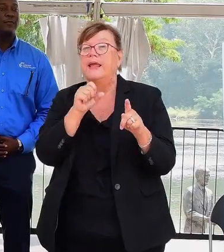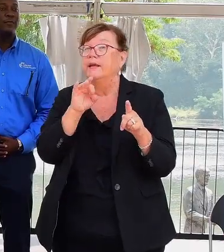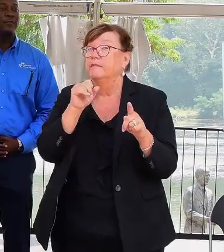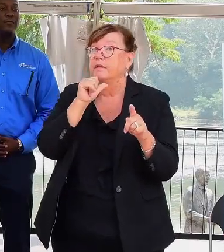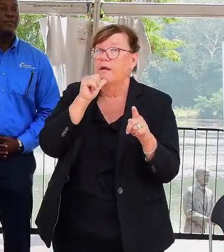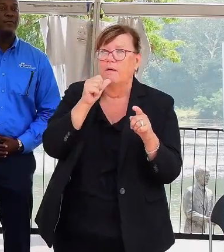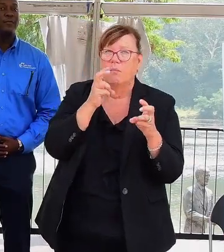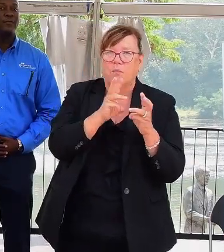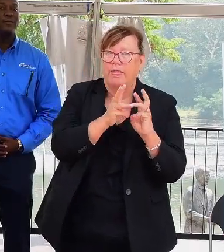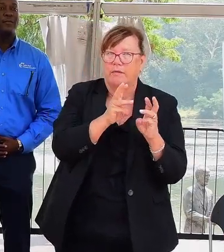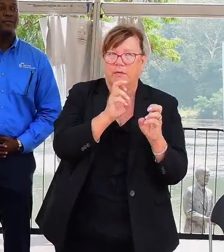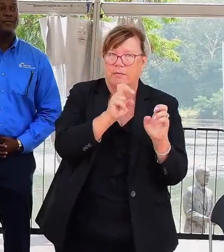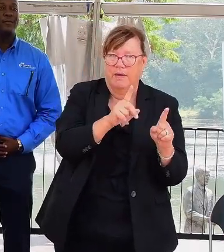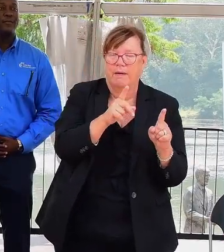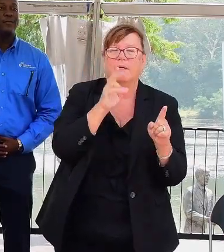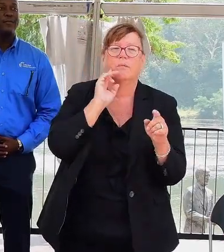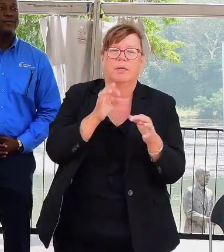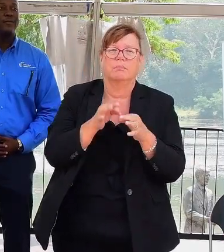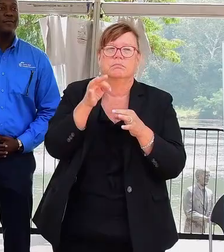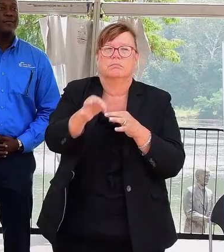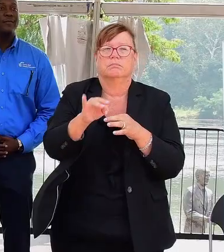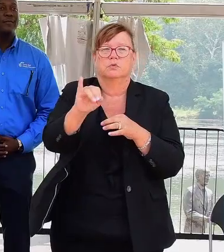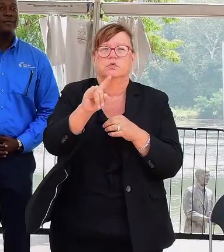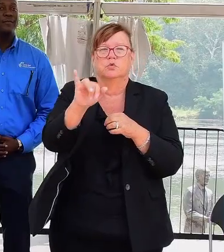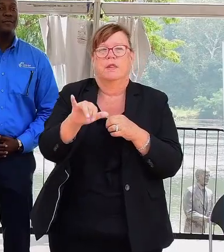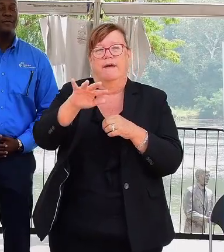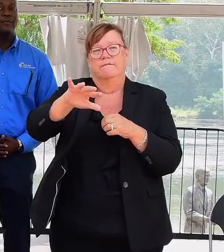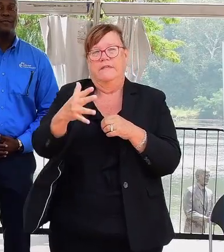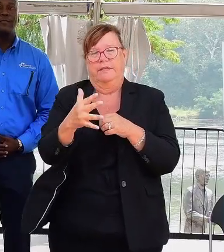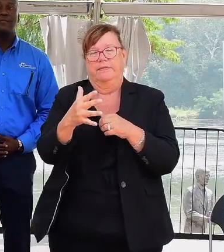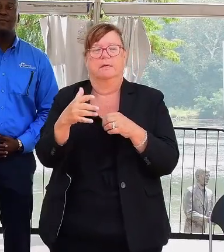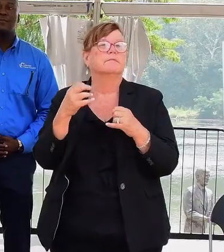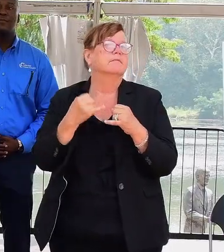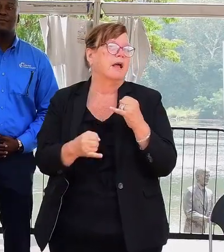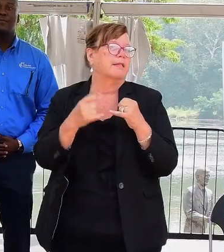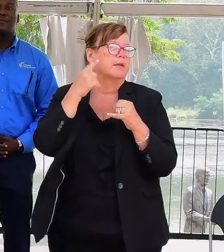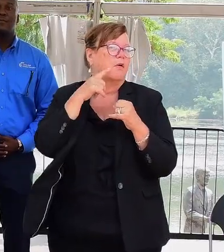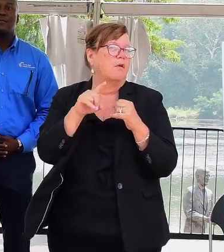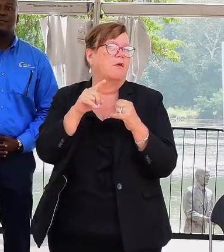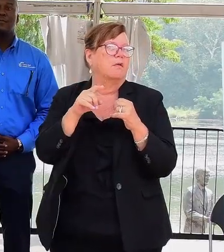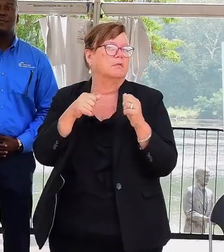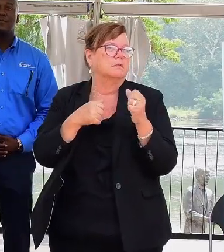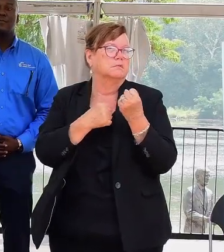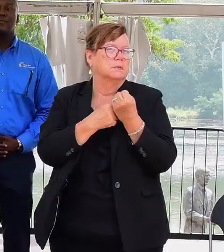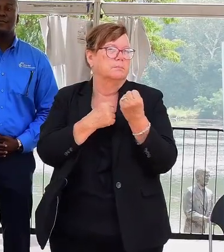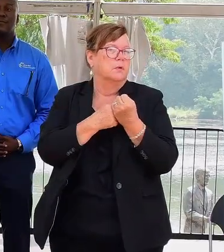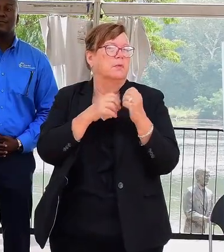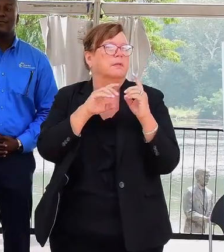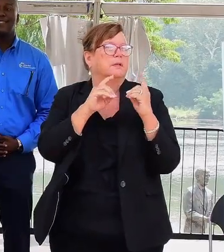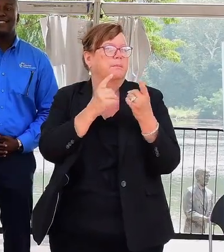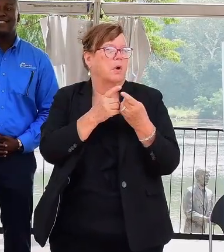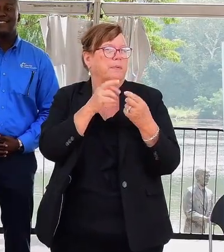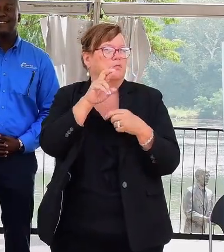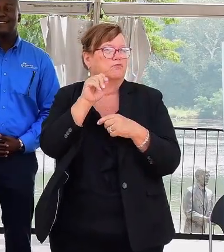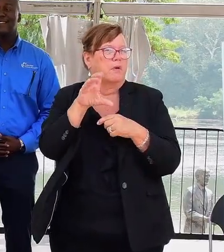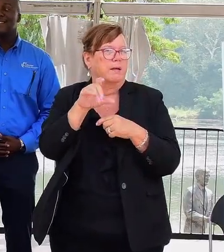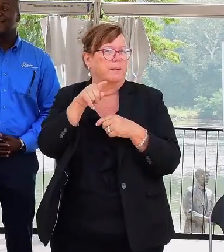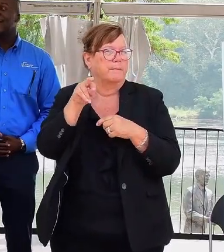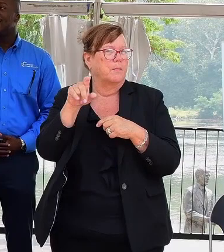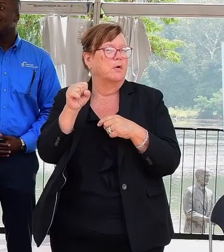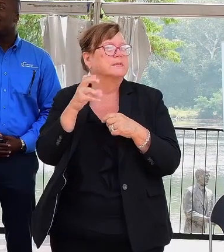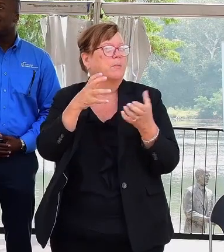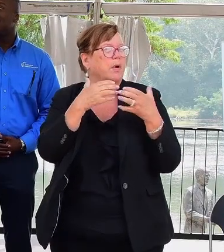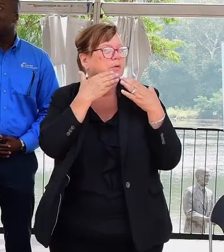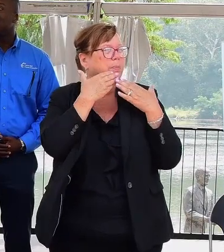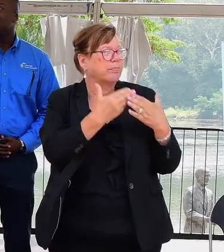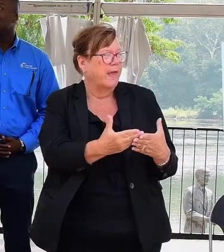rescheduled for July 5th at dusk. Finally, on behalf of the Department of Recreation and Parks, I'd like to take a moment to thank our county executive and staff from